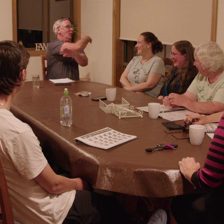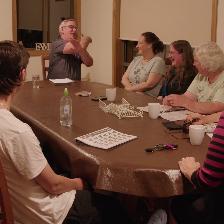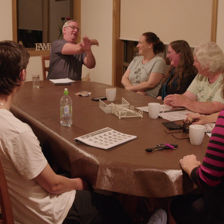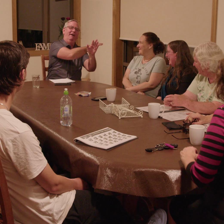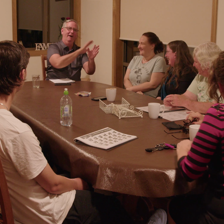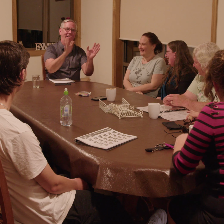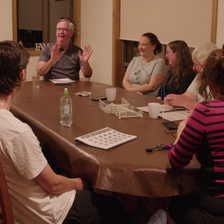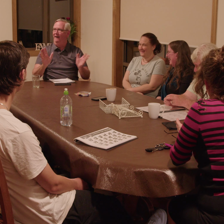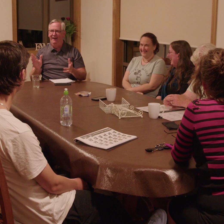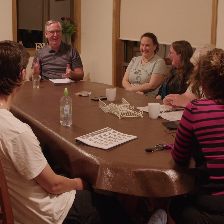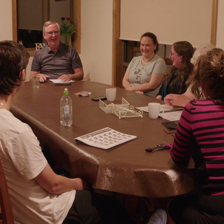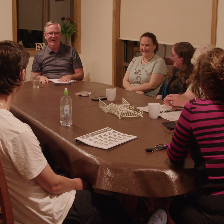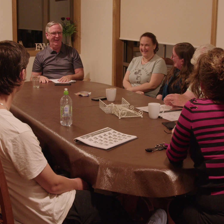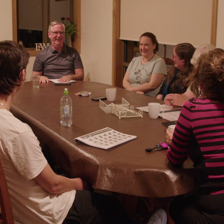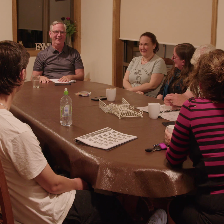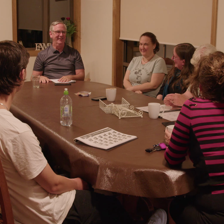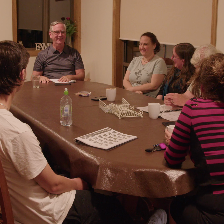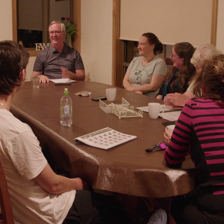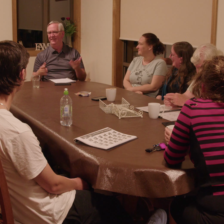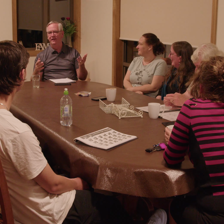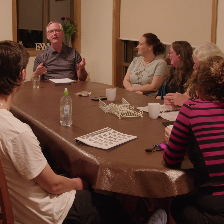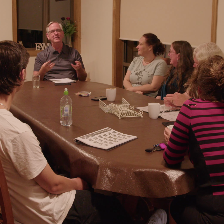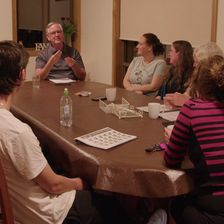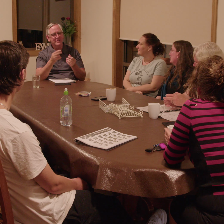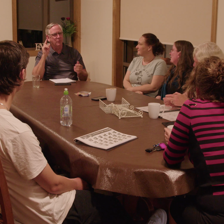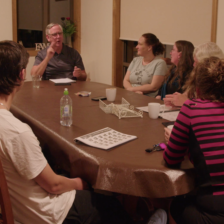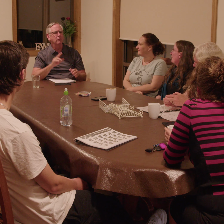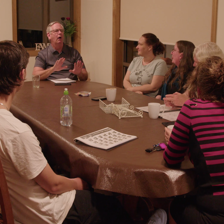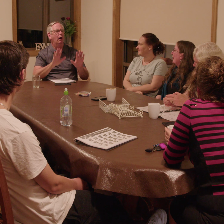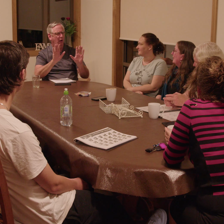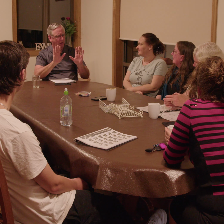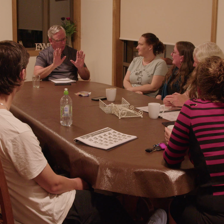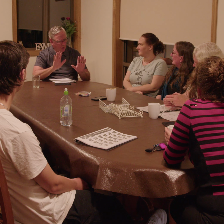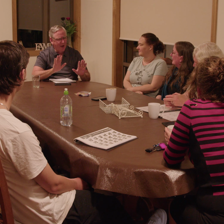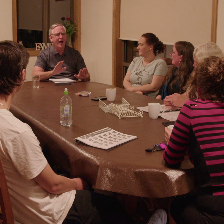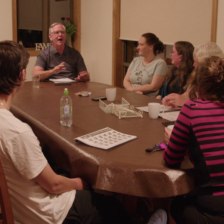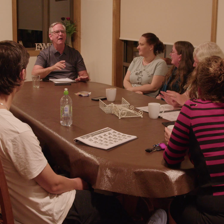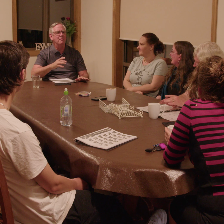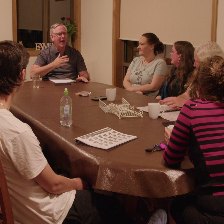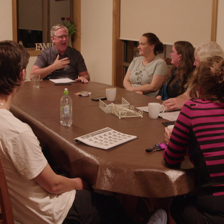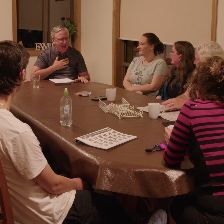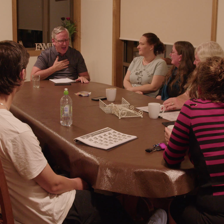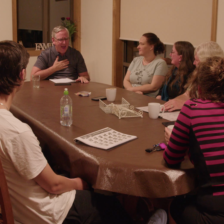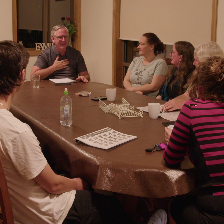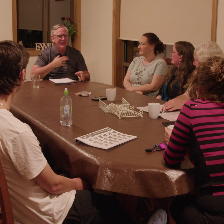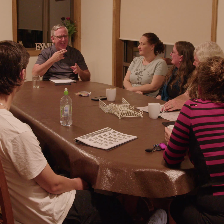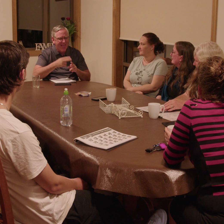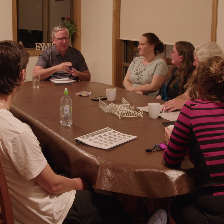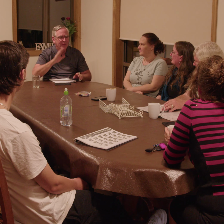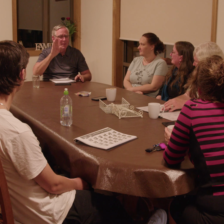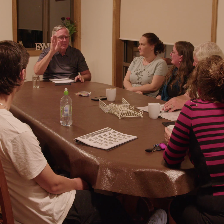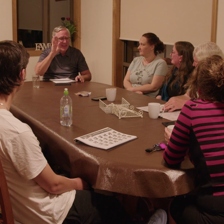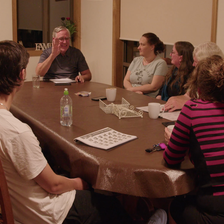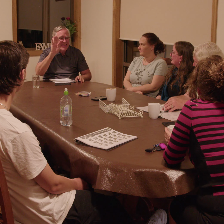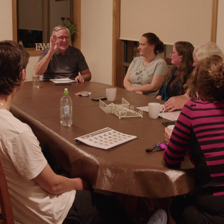the whole thing. And off they'd go. Right? But some deaf took the time. And they'd say, my